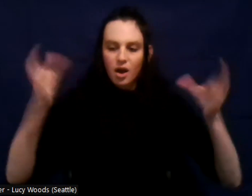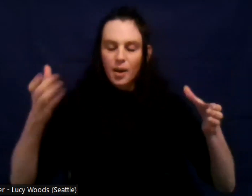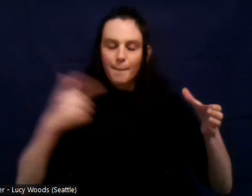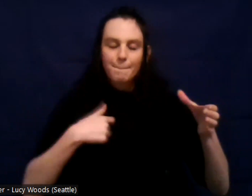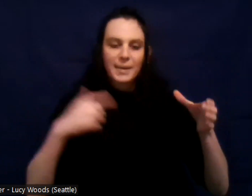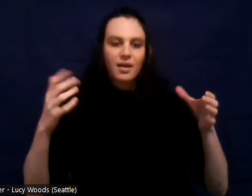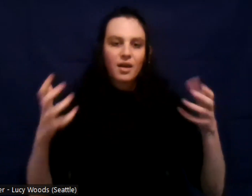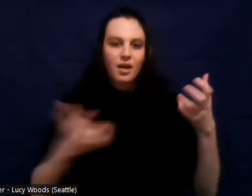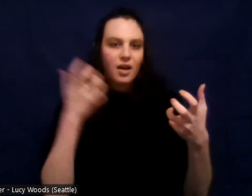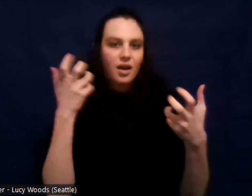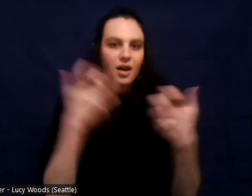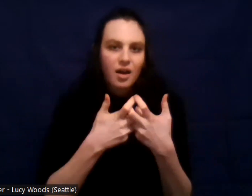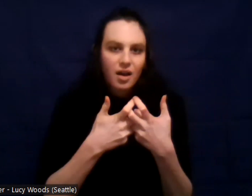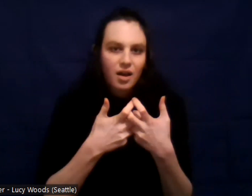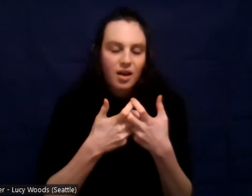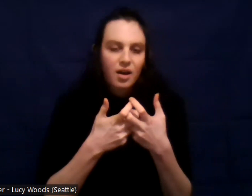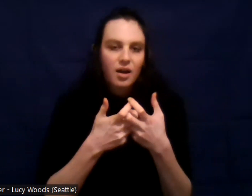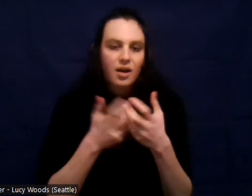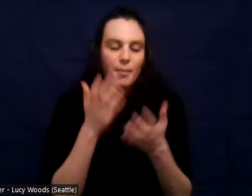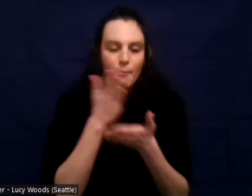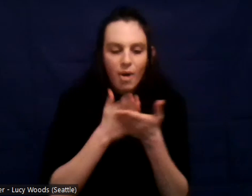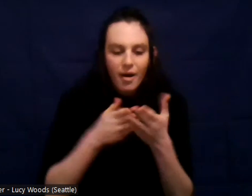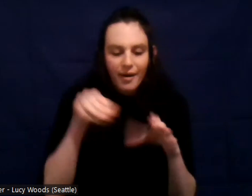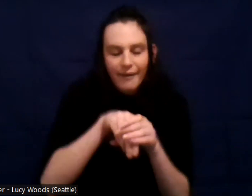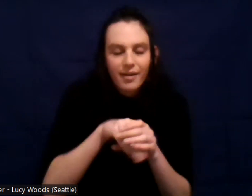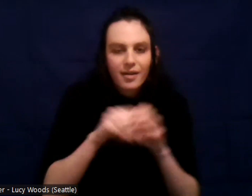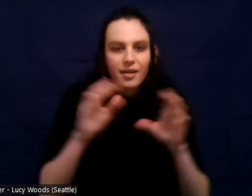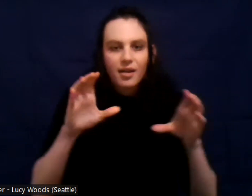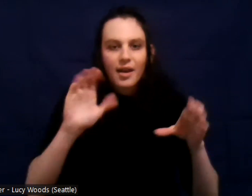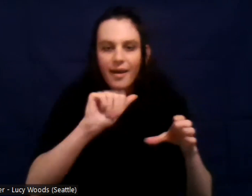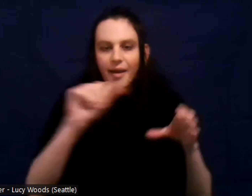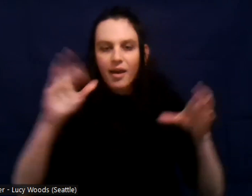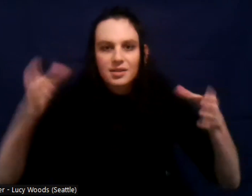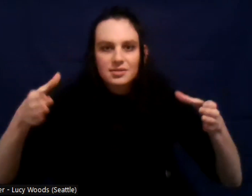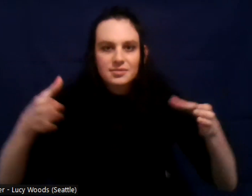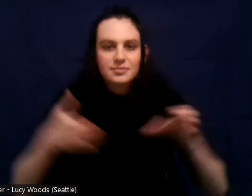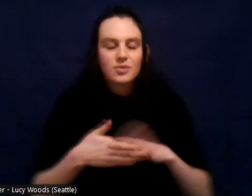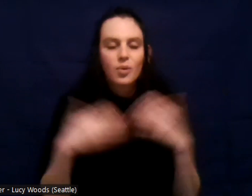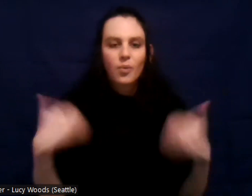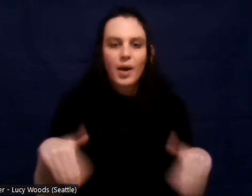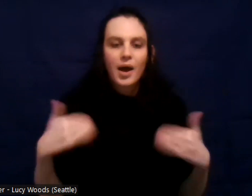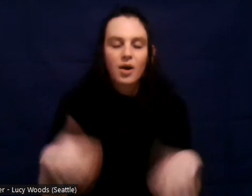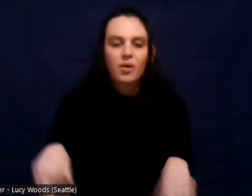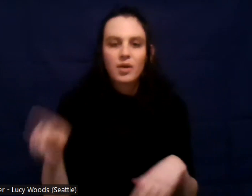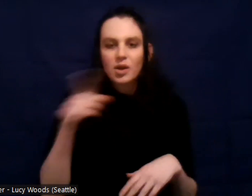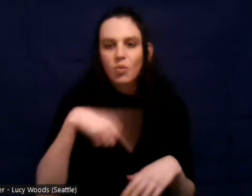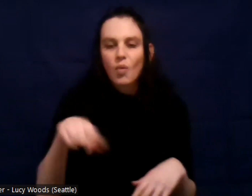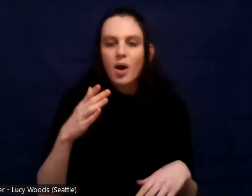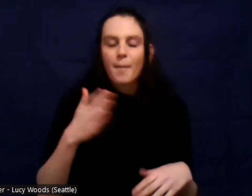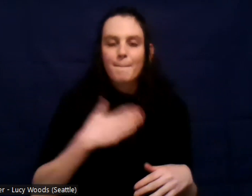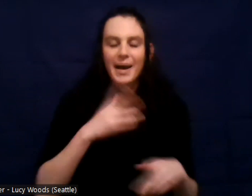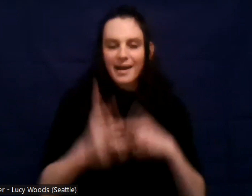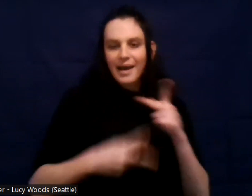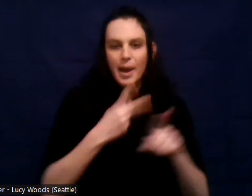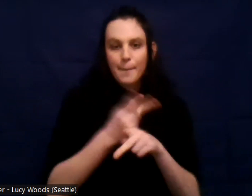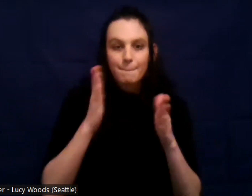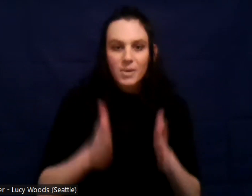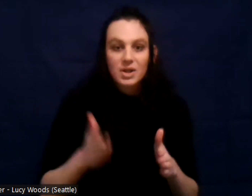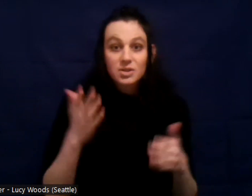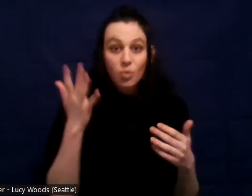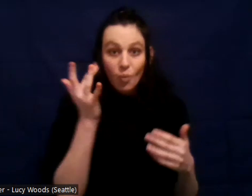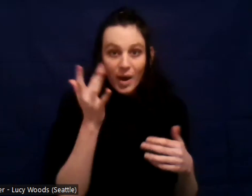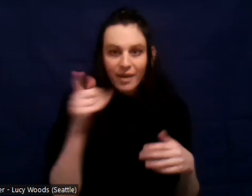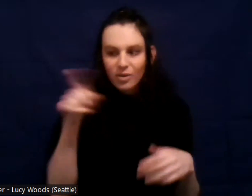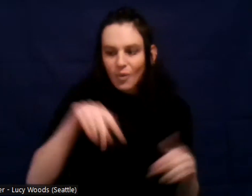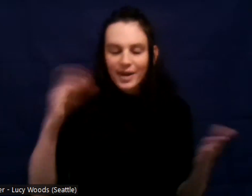And it's just incredible. And it's like you guys are my people just because you're here, and like that's all I need to know.